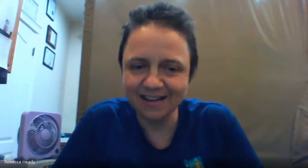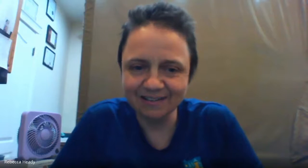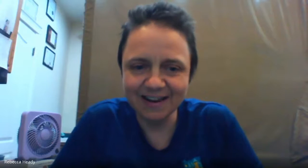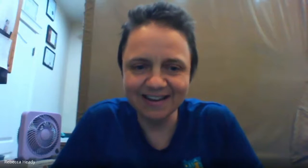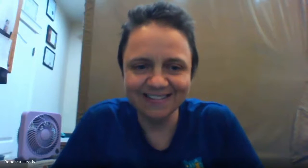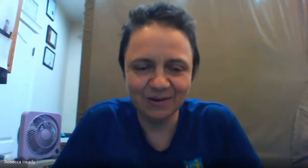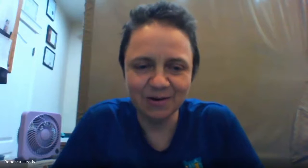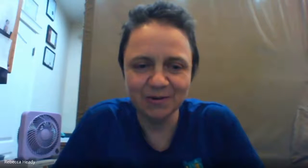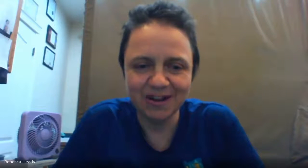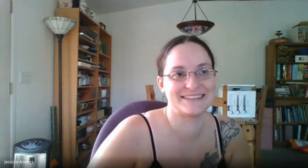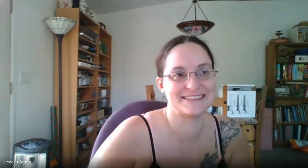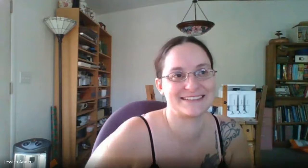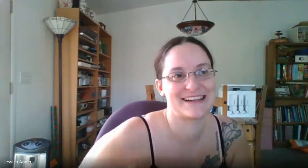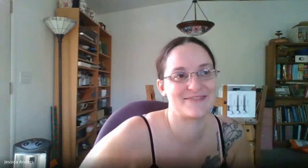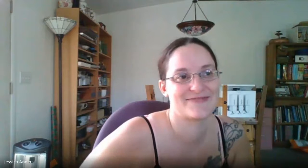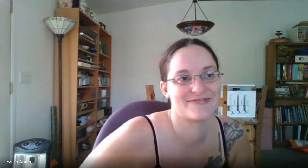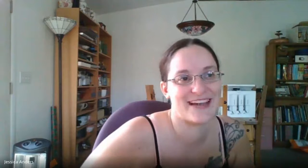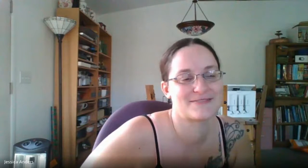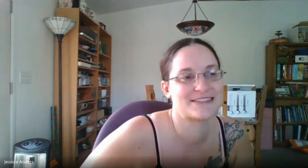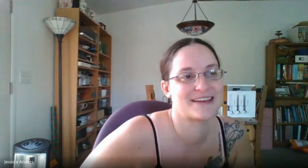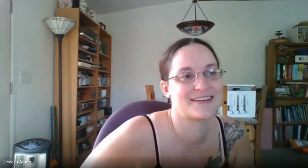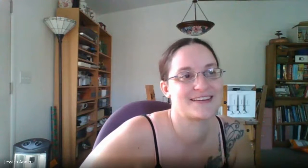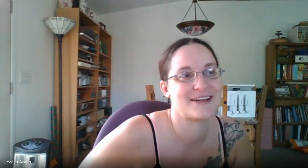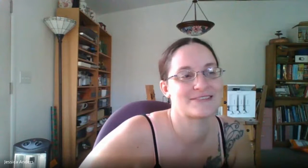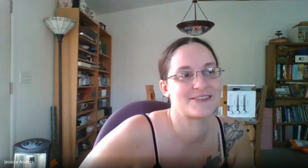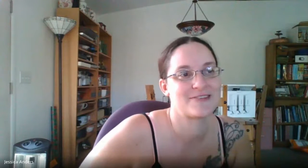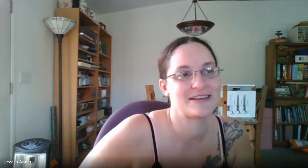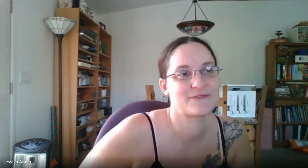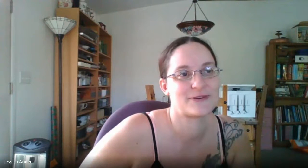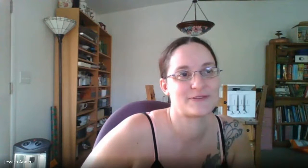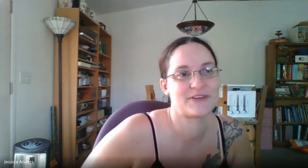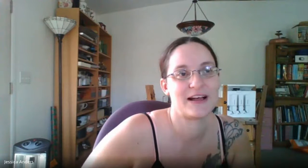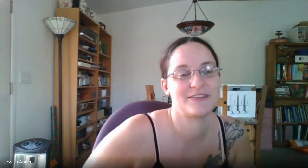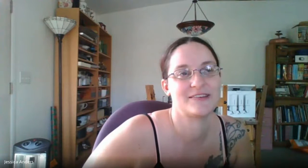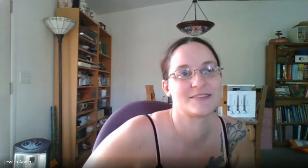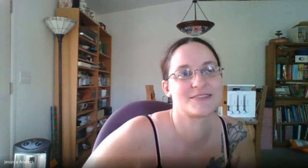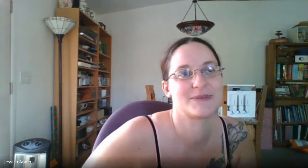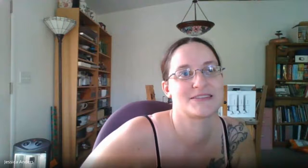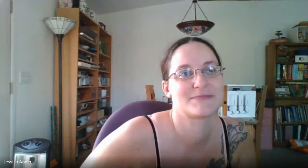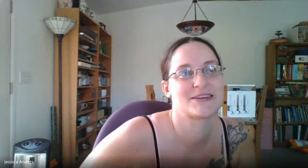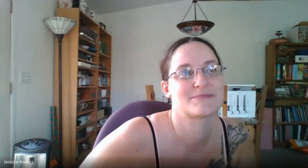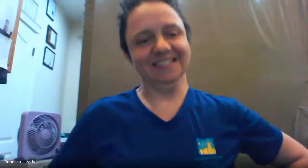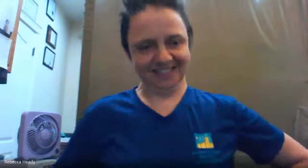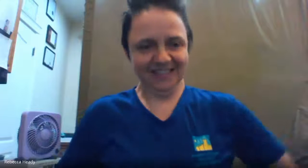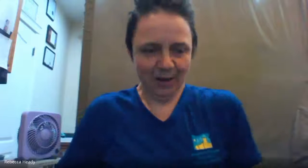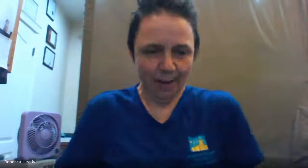again, right? Yeah. Yeah. I was 30 for 5 years because my husband just